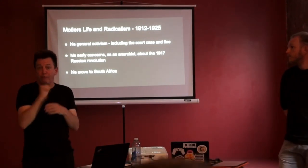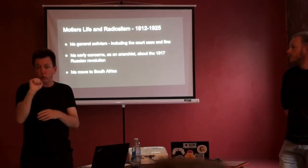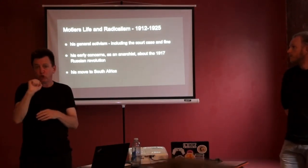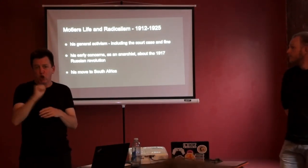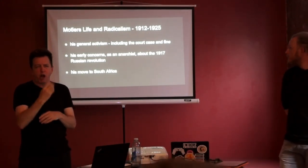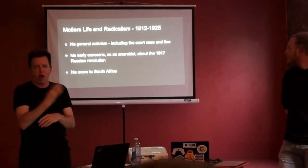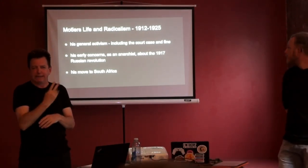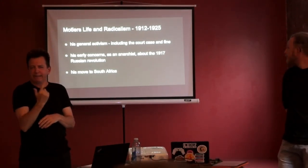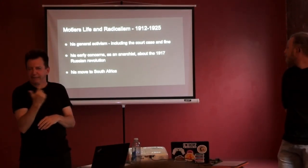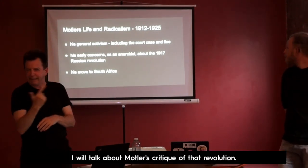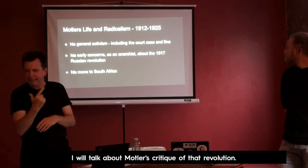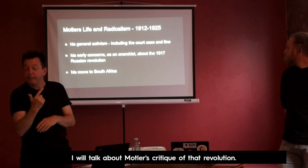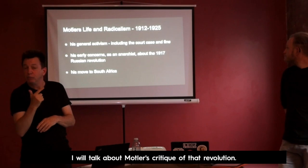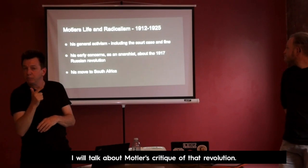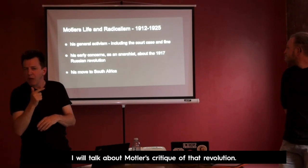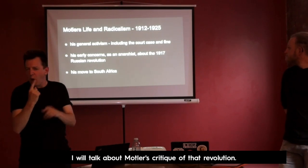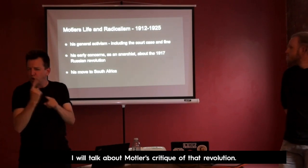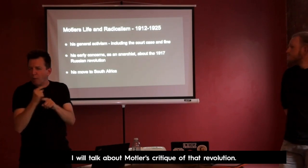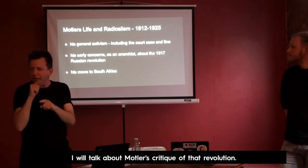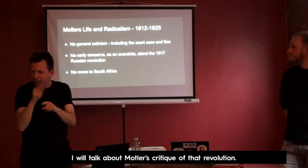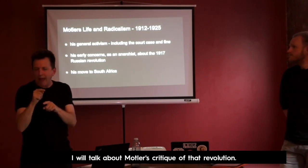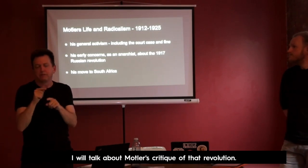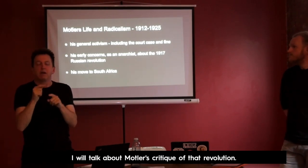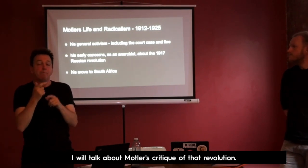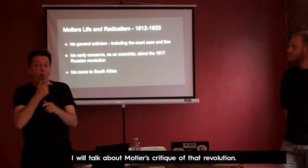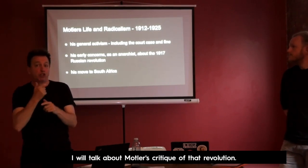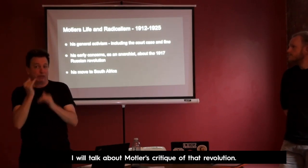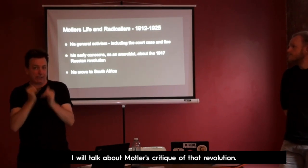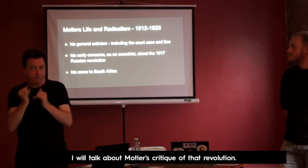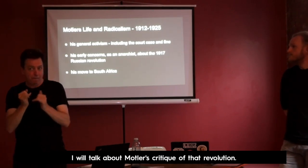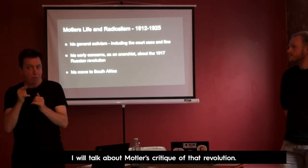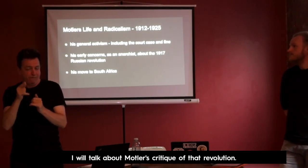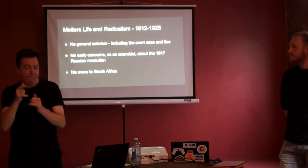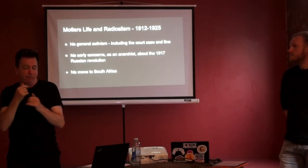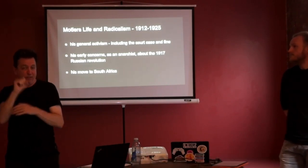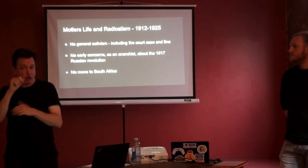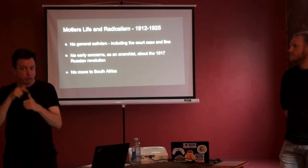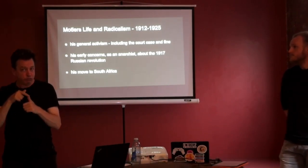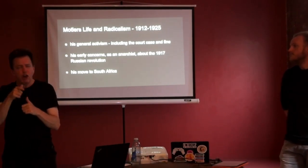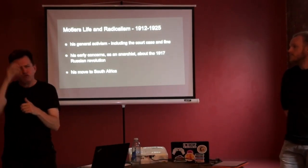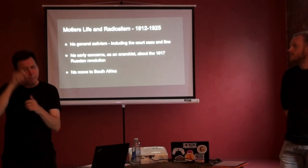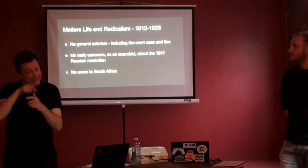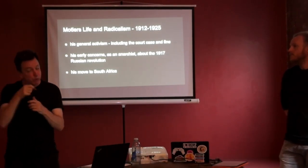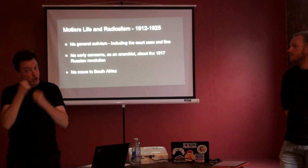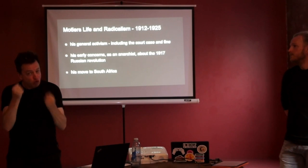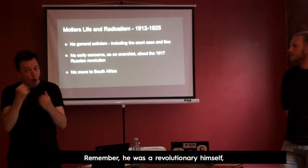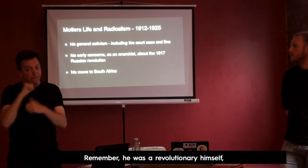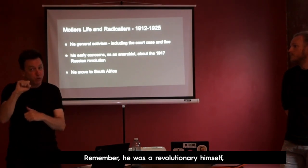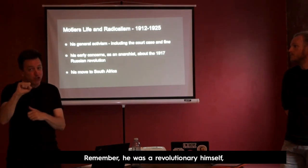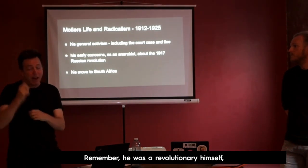Around the time of the Russian Revolution in 1917, I will talk about Motler's critique of that revolution. Remember, he was